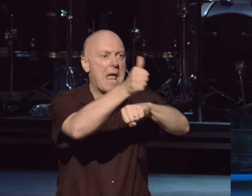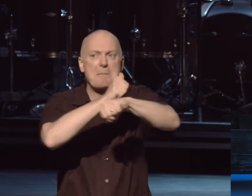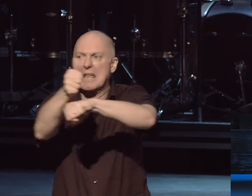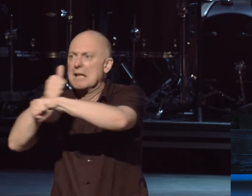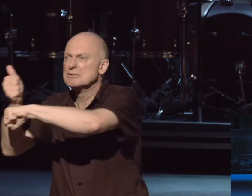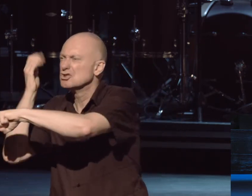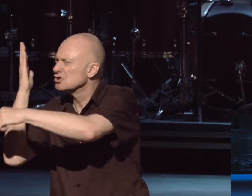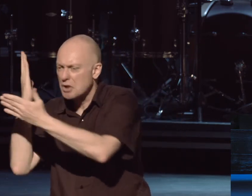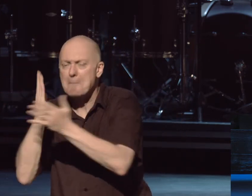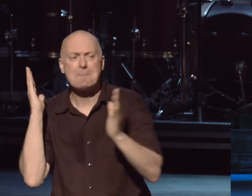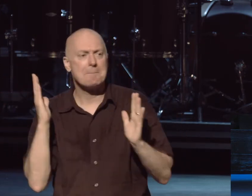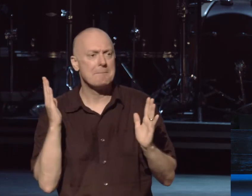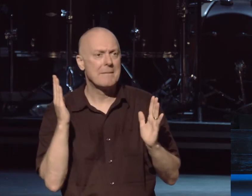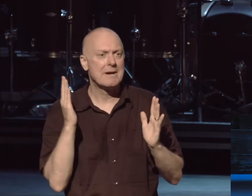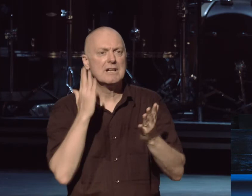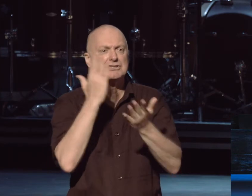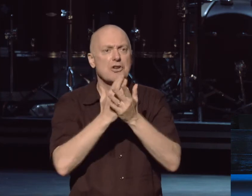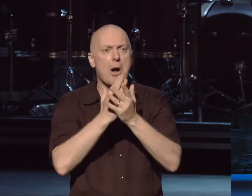Stop making excuses.